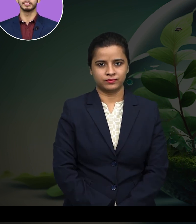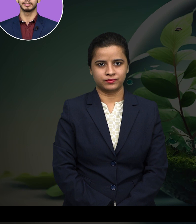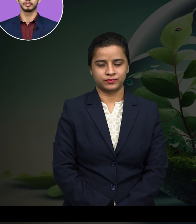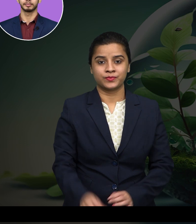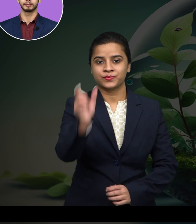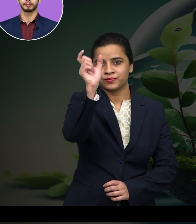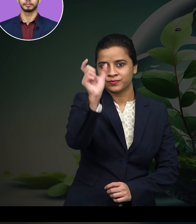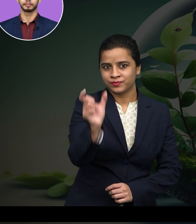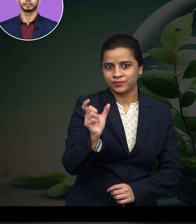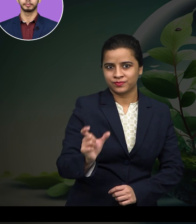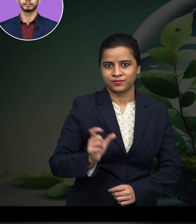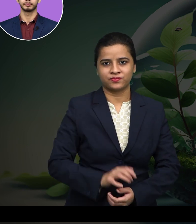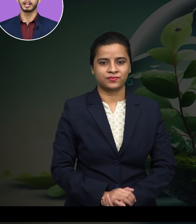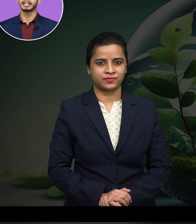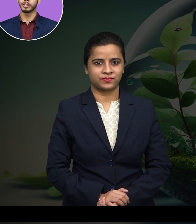Keywords: